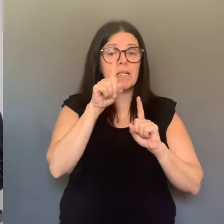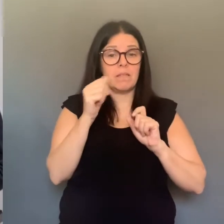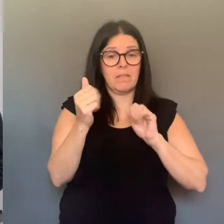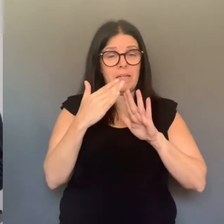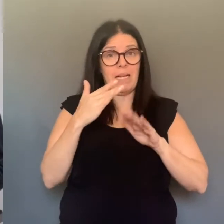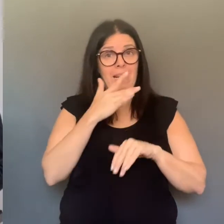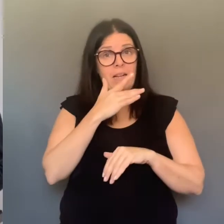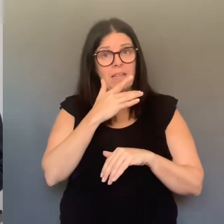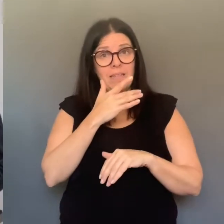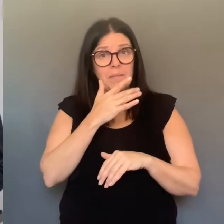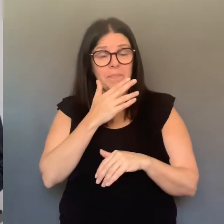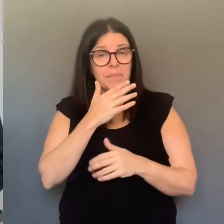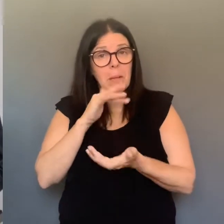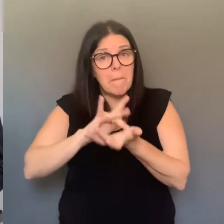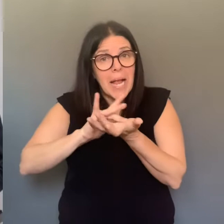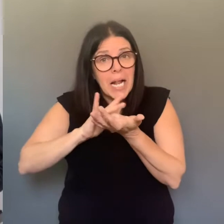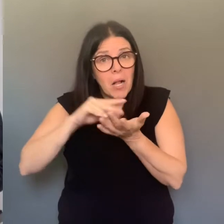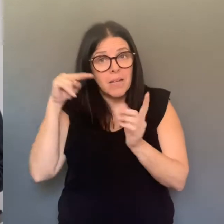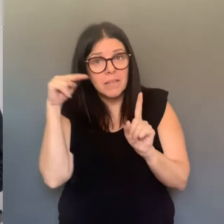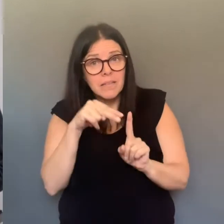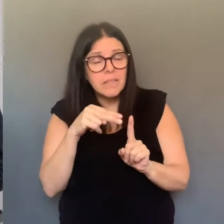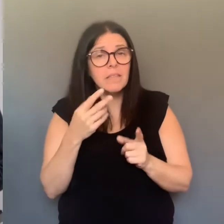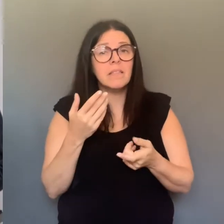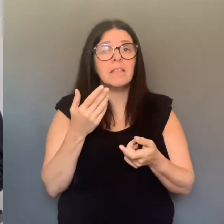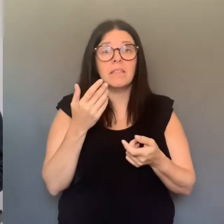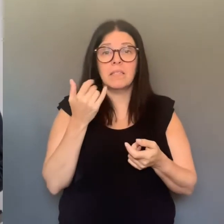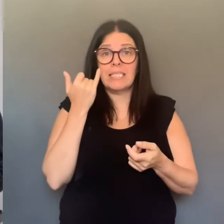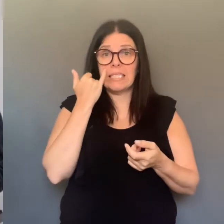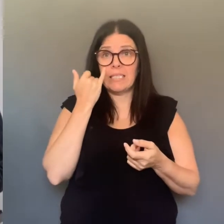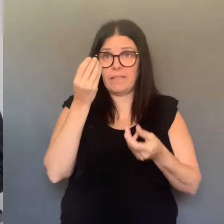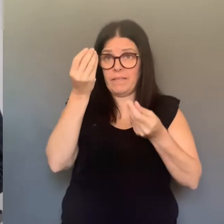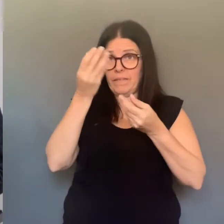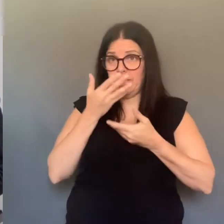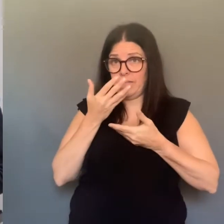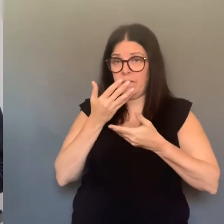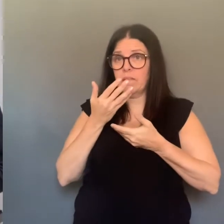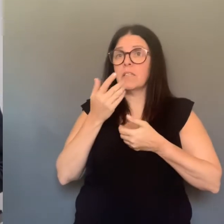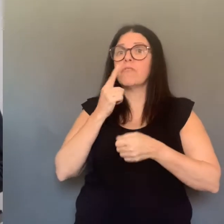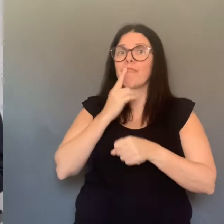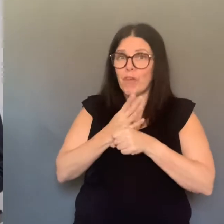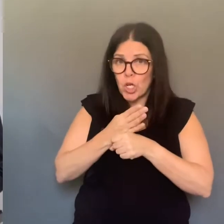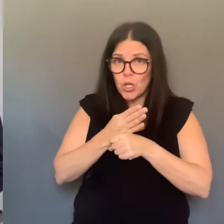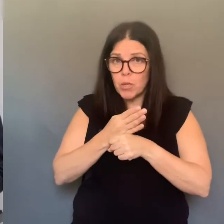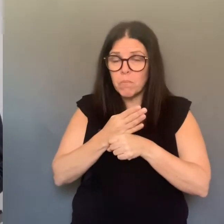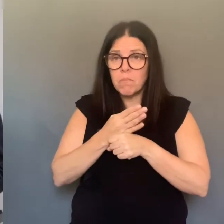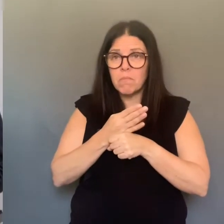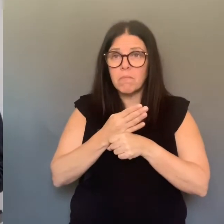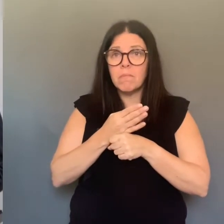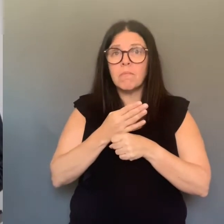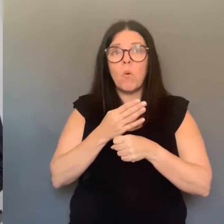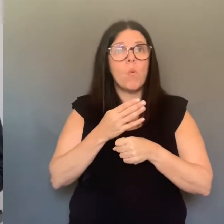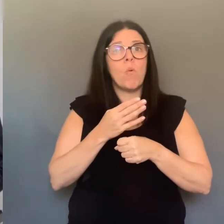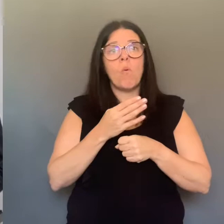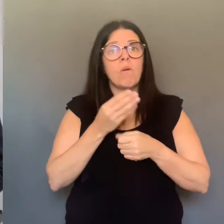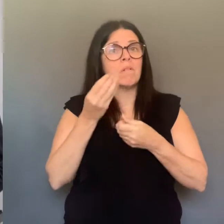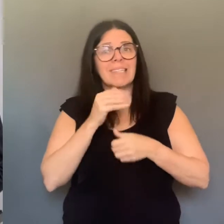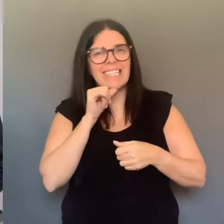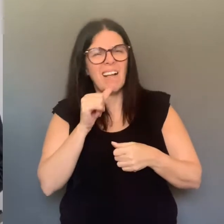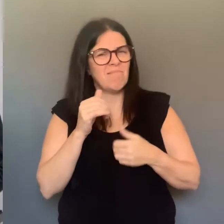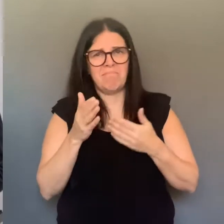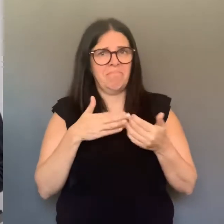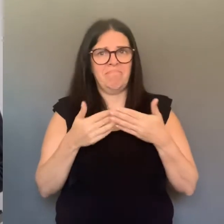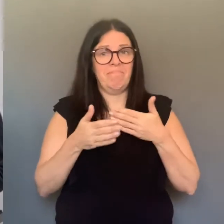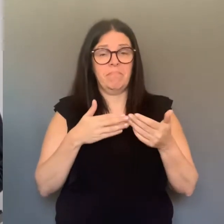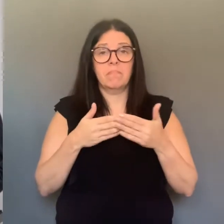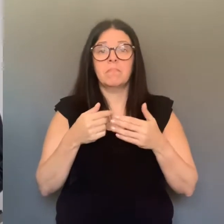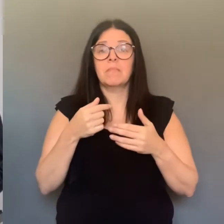what my test results mean to me, but from a clinical perspective, if I have mild symptoms, it really doesn't matter if